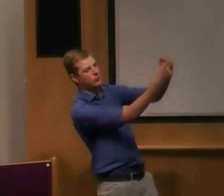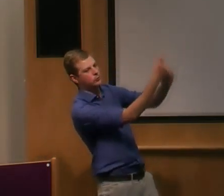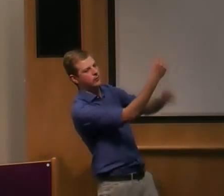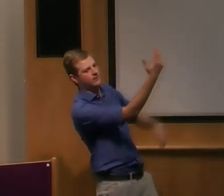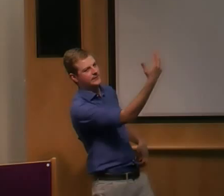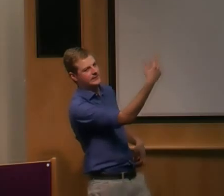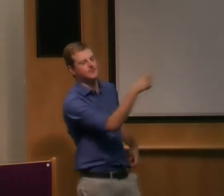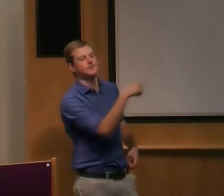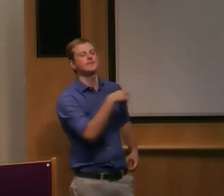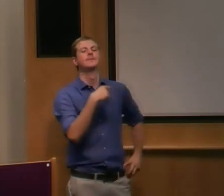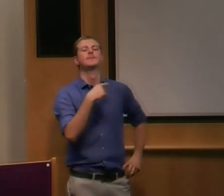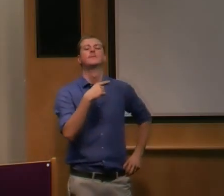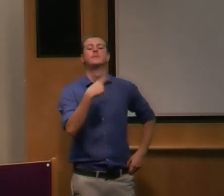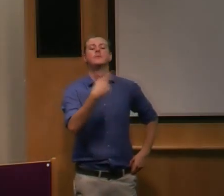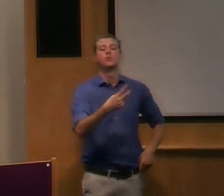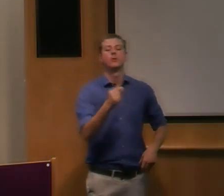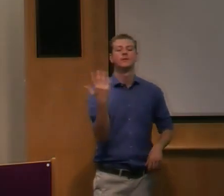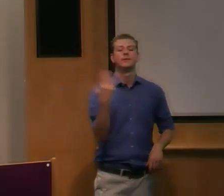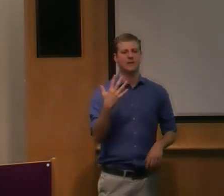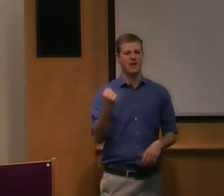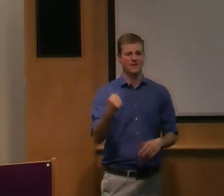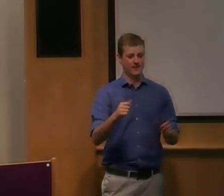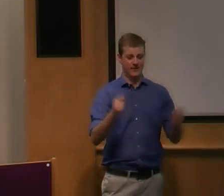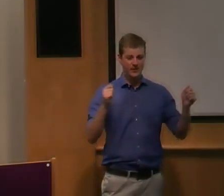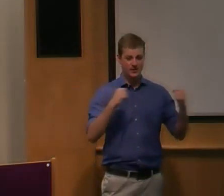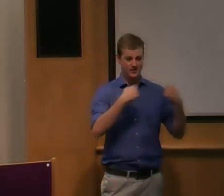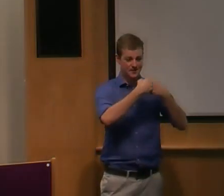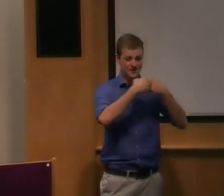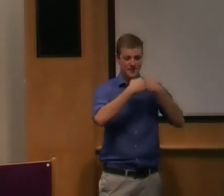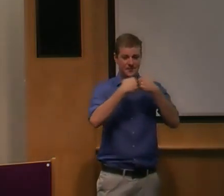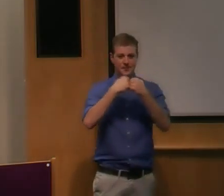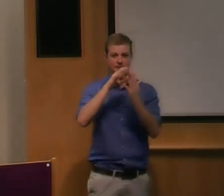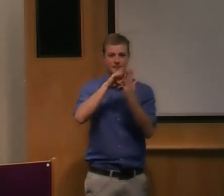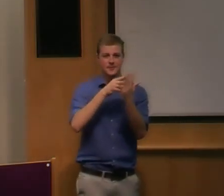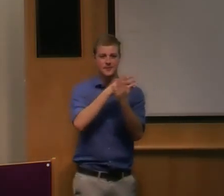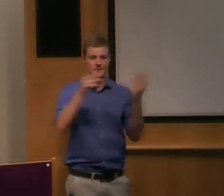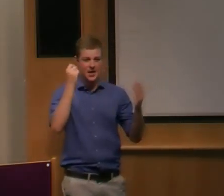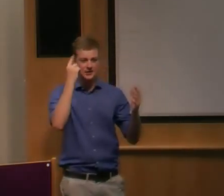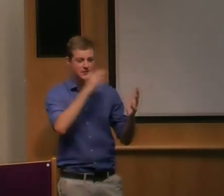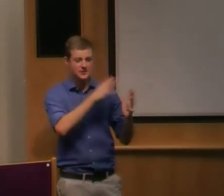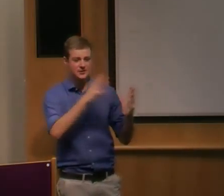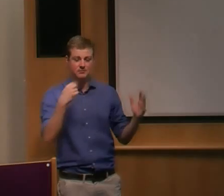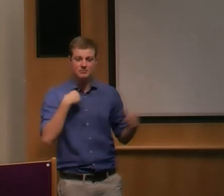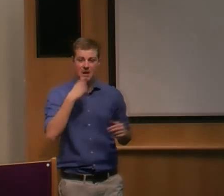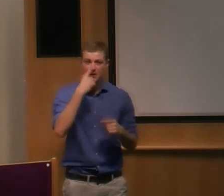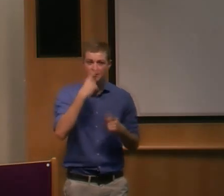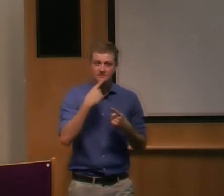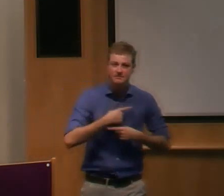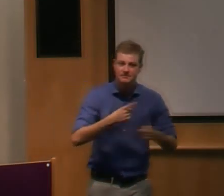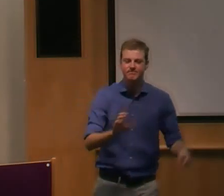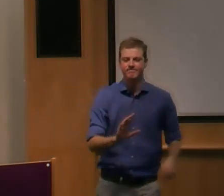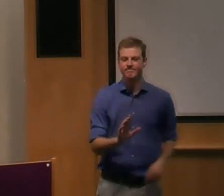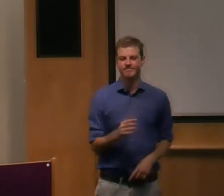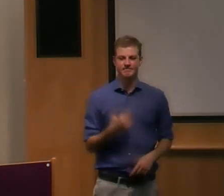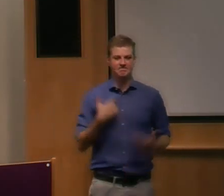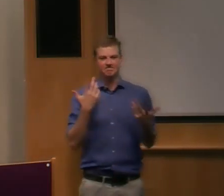of great fun. We've changed our size since 2014. So there are plenty of events on the calendar. Lots of things, but